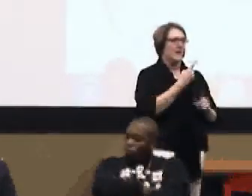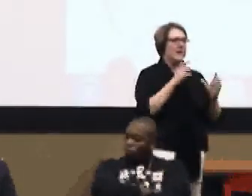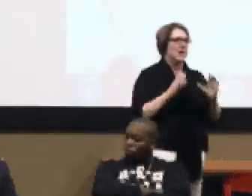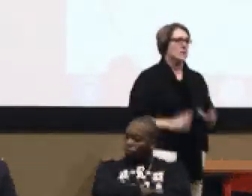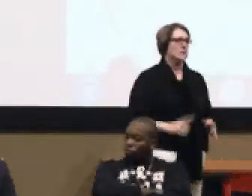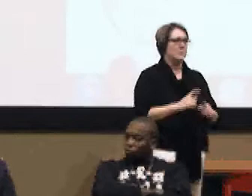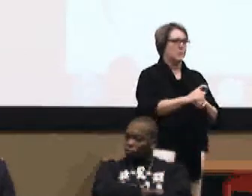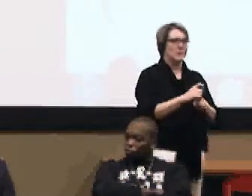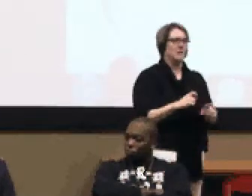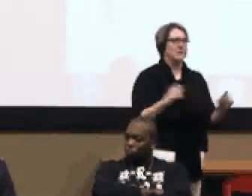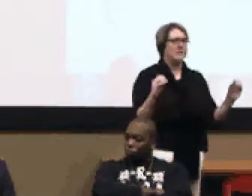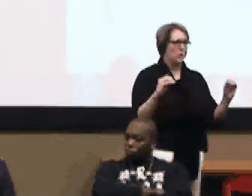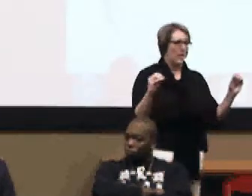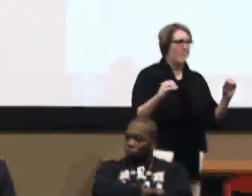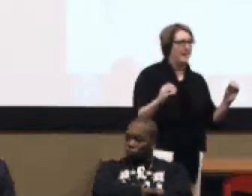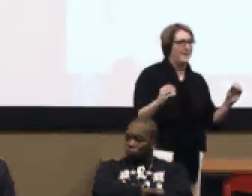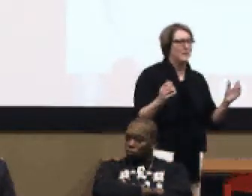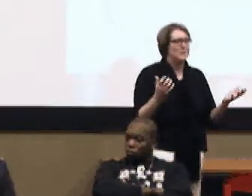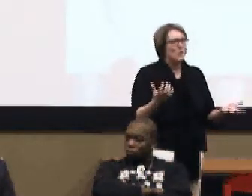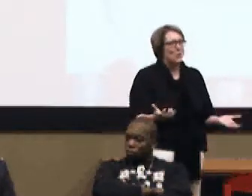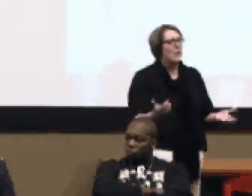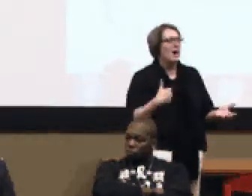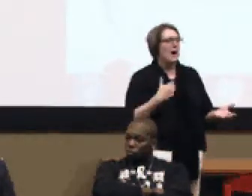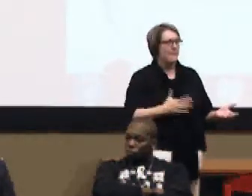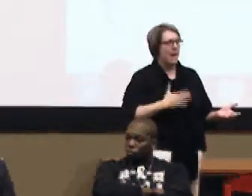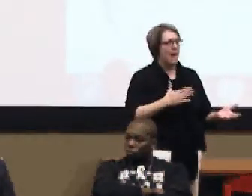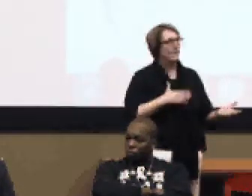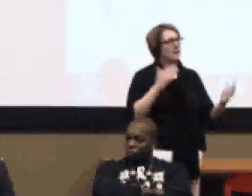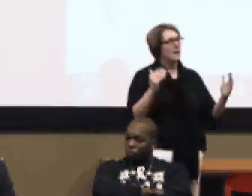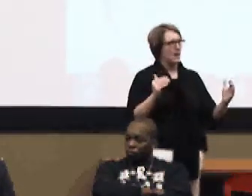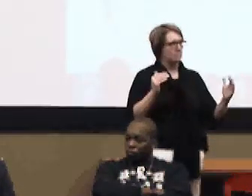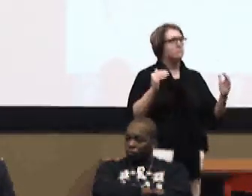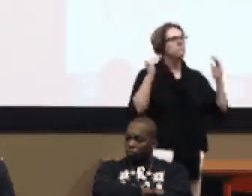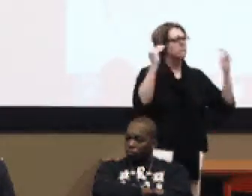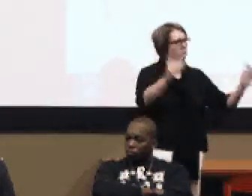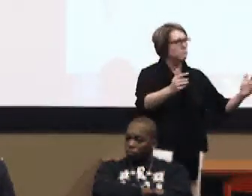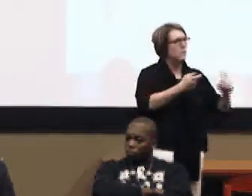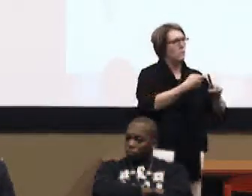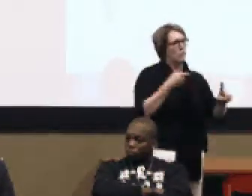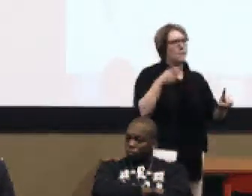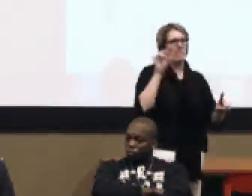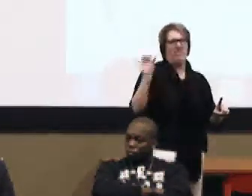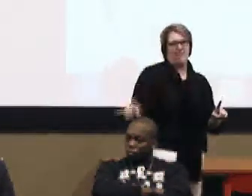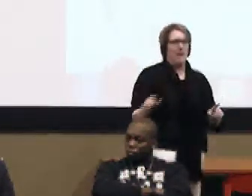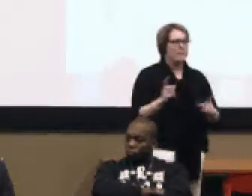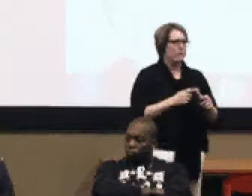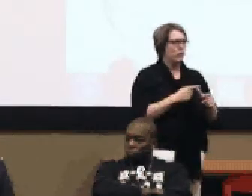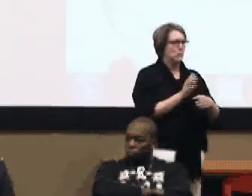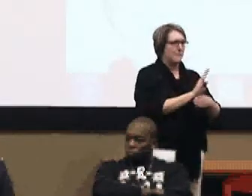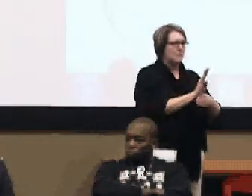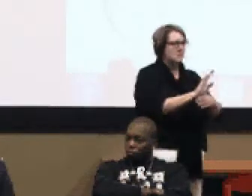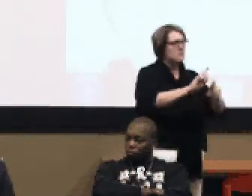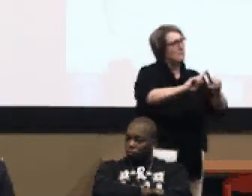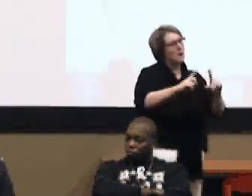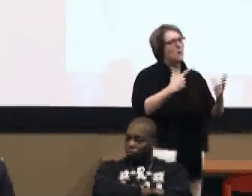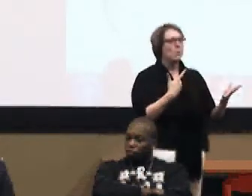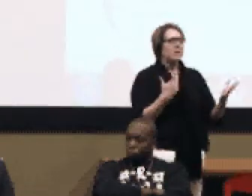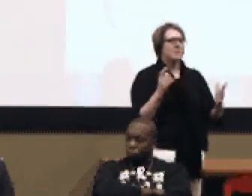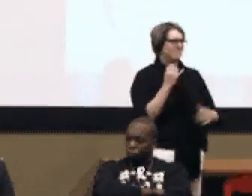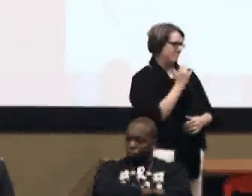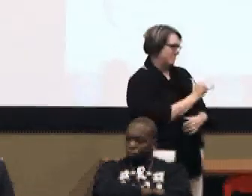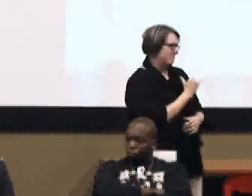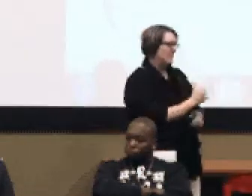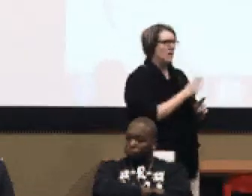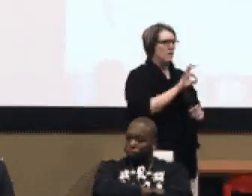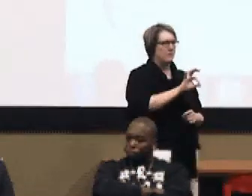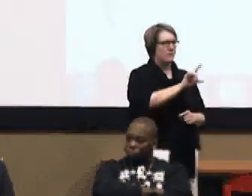customer for nothing. And so I'm glad I moved on from that. But yeah, we're pretty much in the same place as